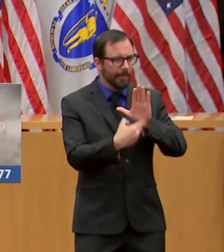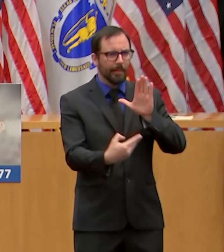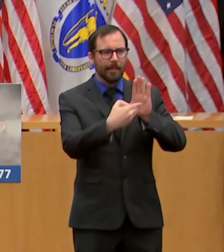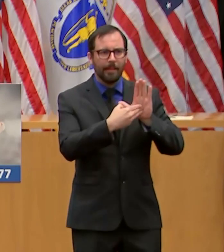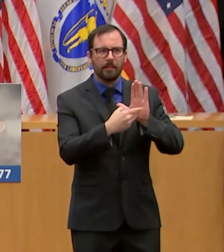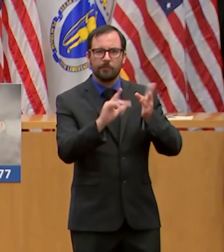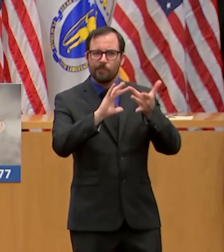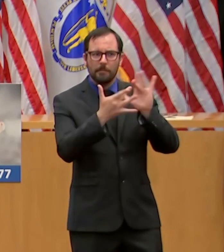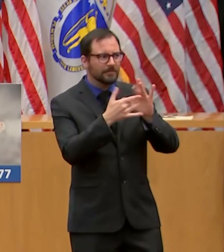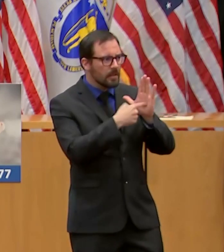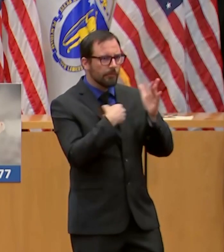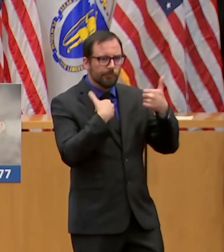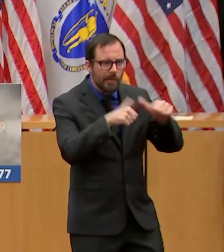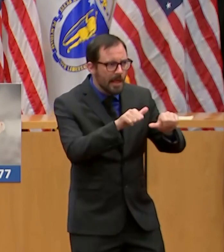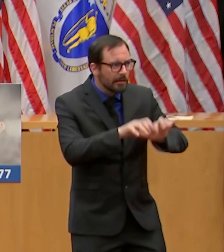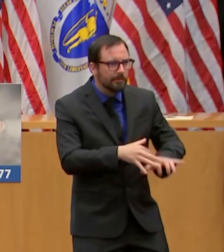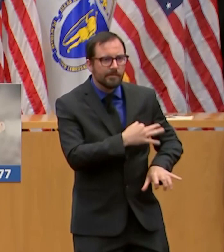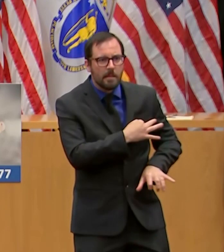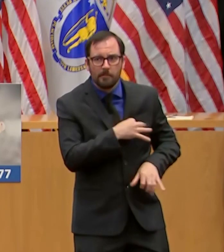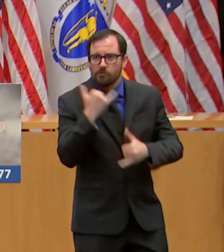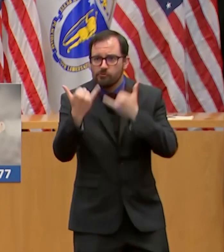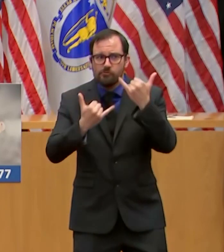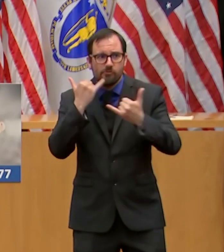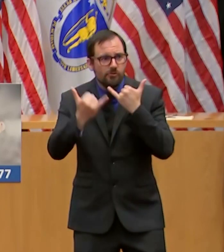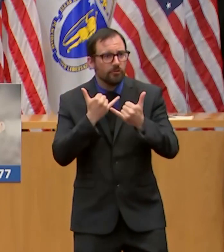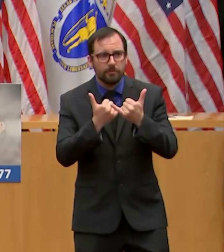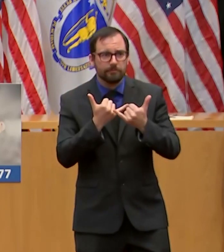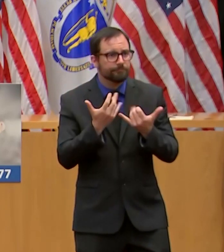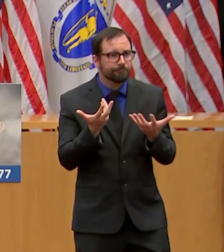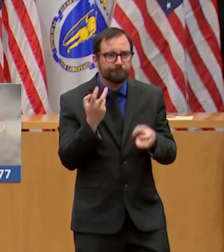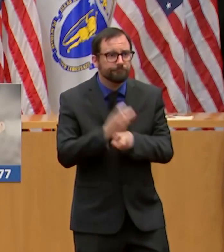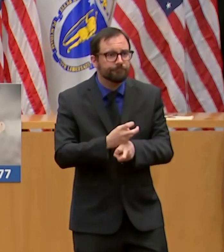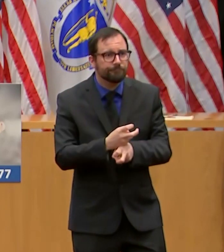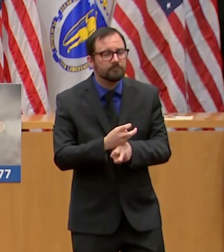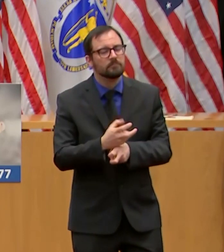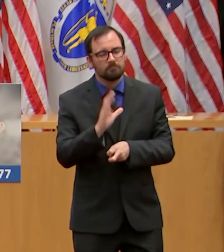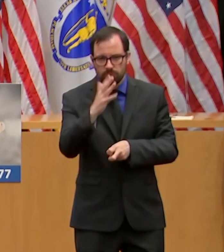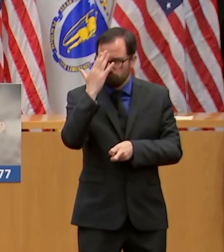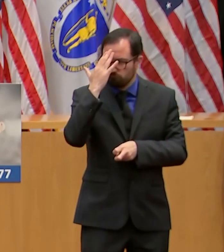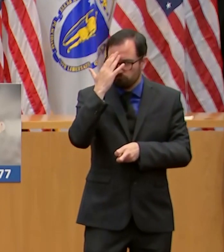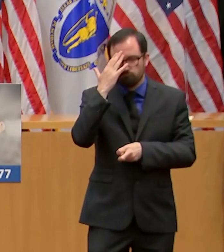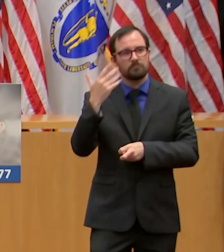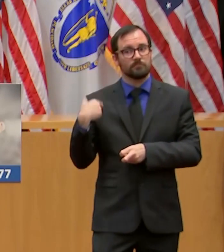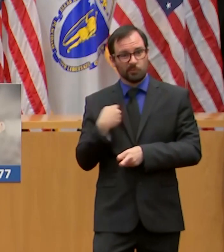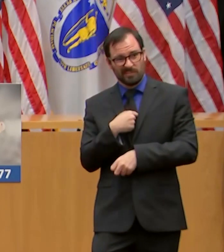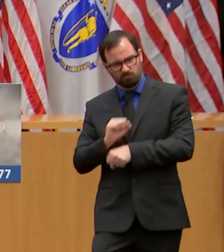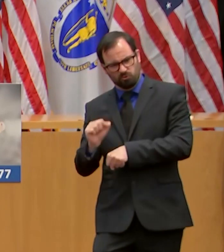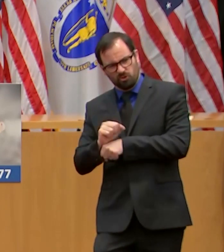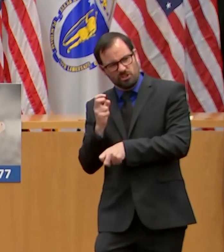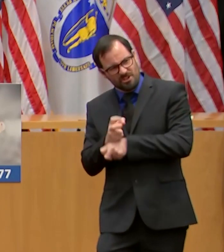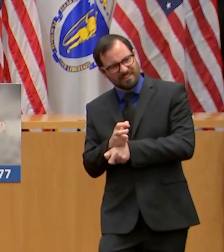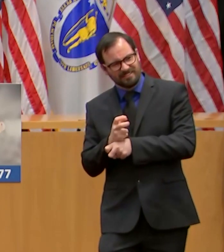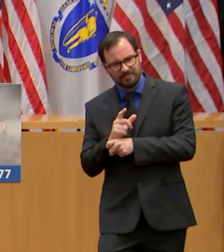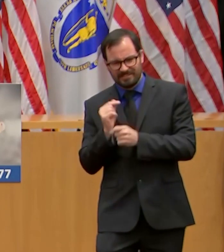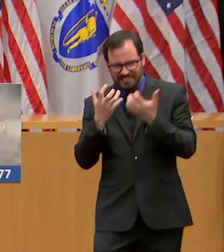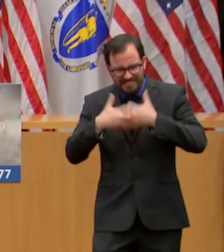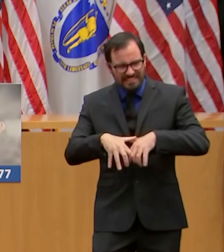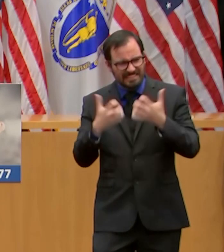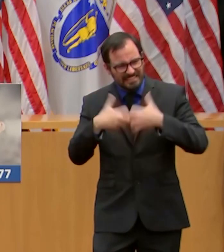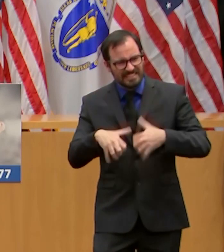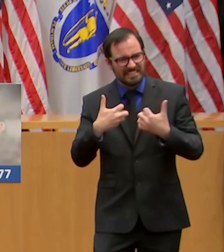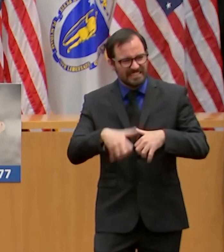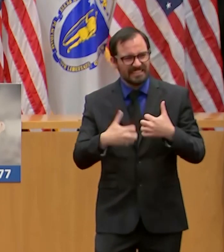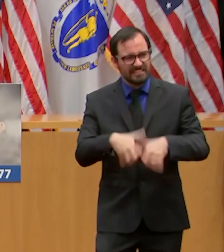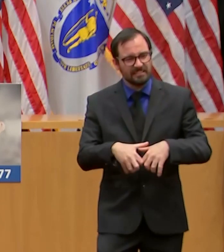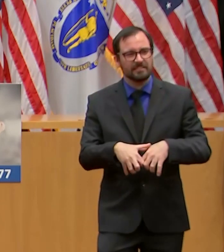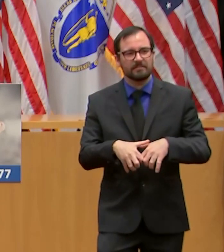this one hard, and we continue to expand our capacity and develop new resources to help people who are filing applications.